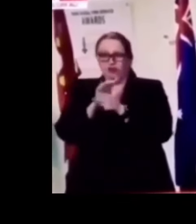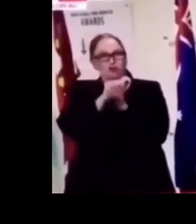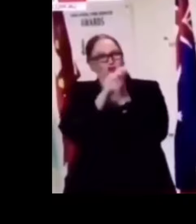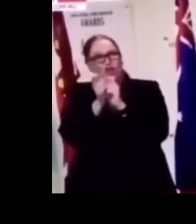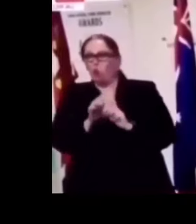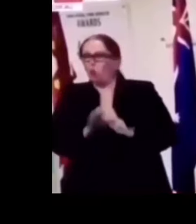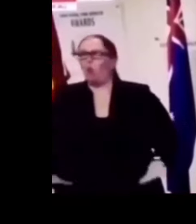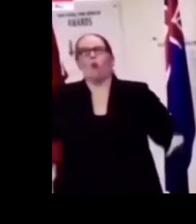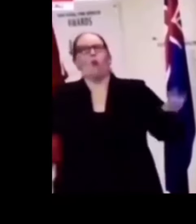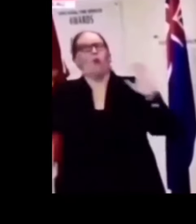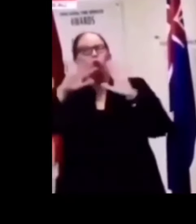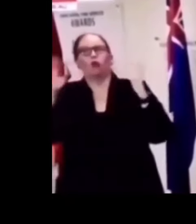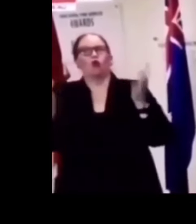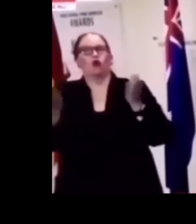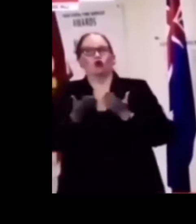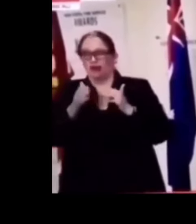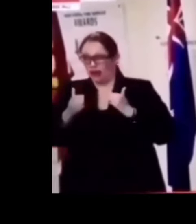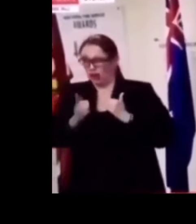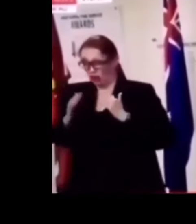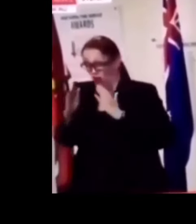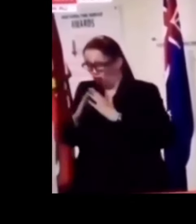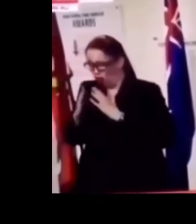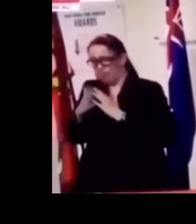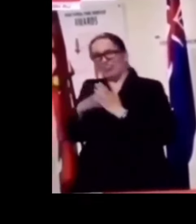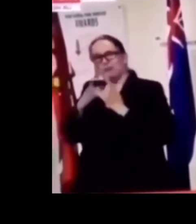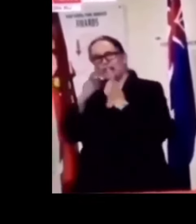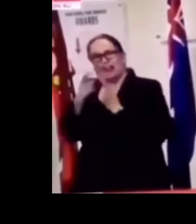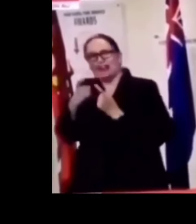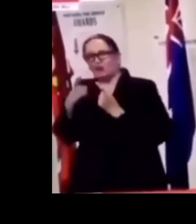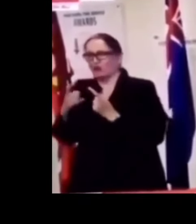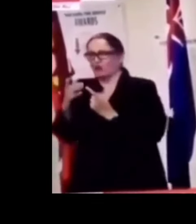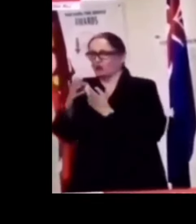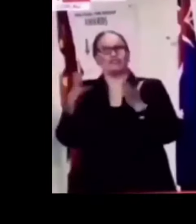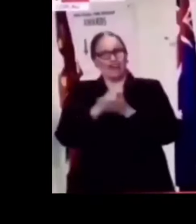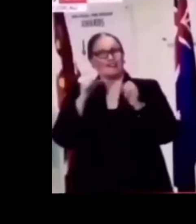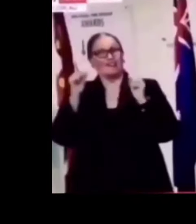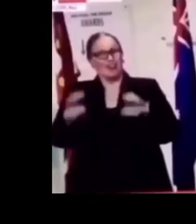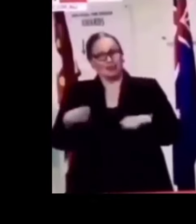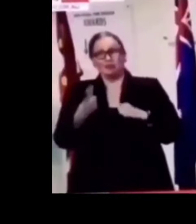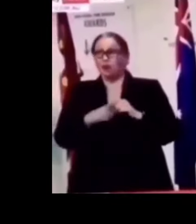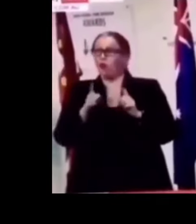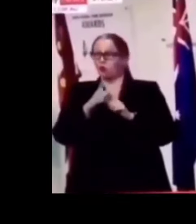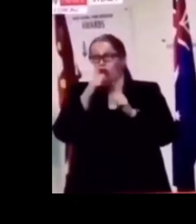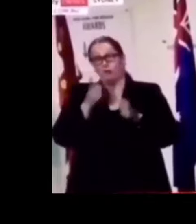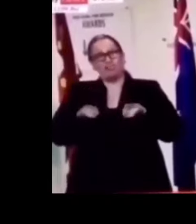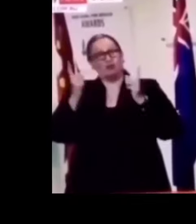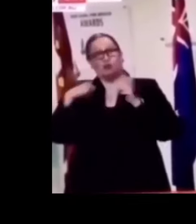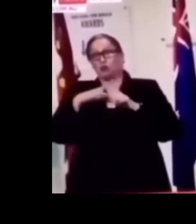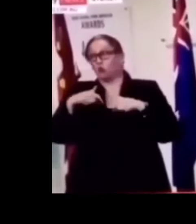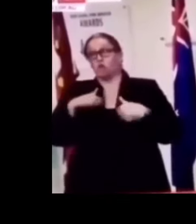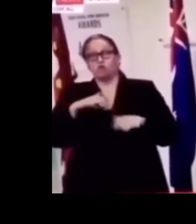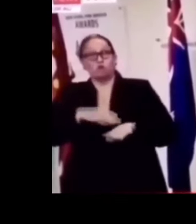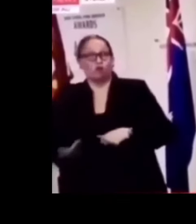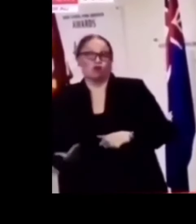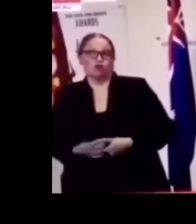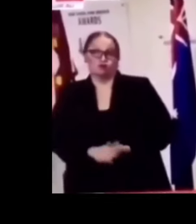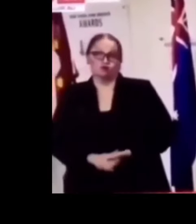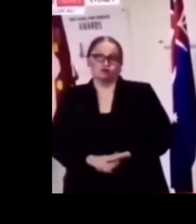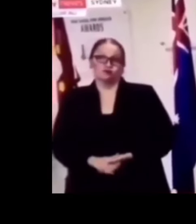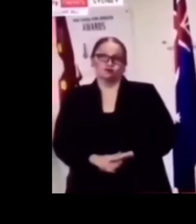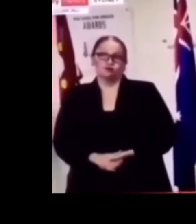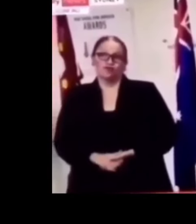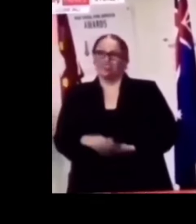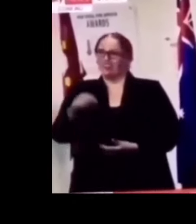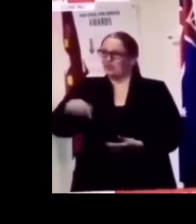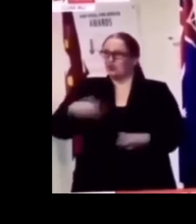COVID, even in our own homes, with a high level of care and caution. We must treat this new world order,